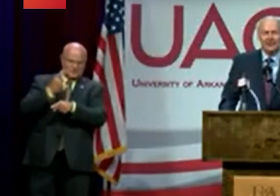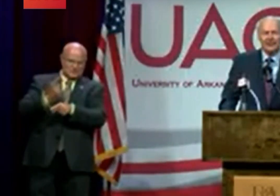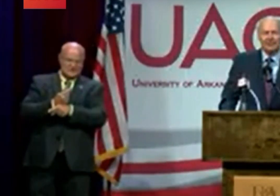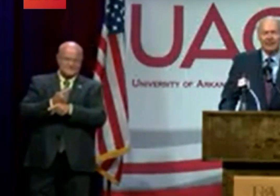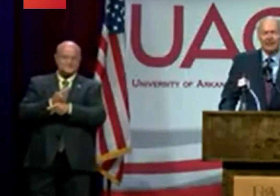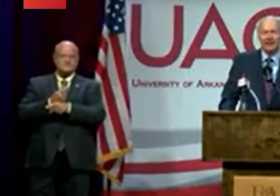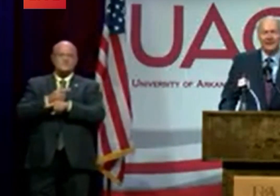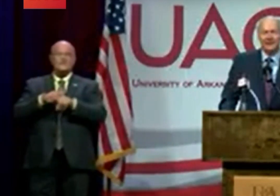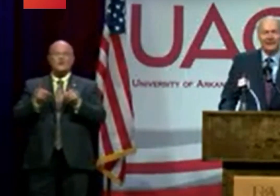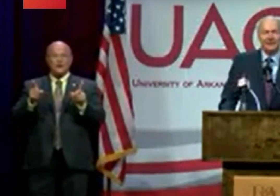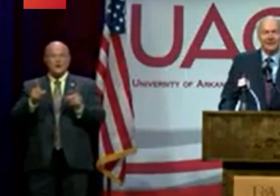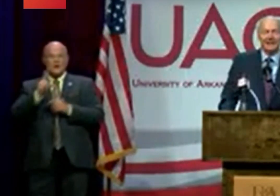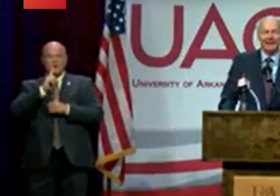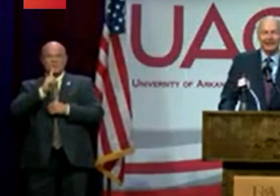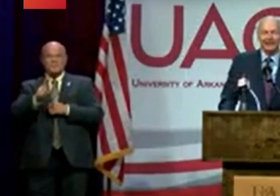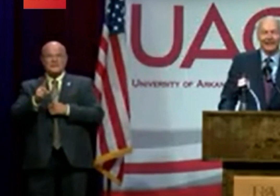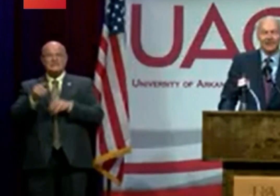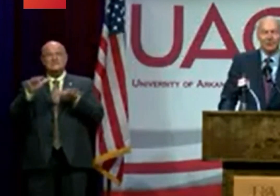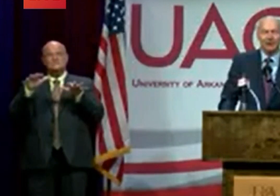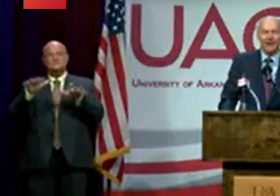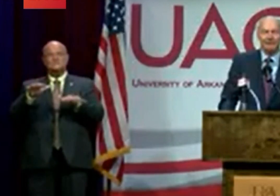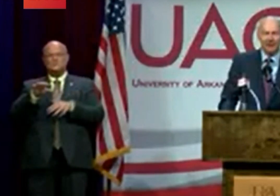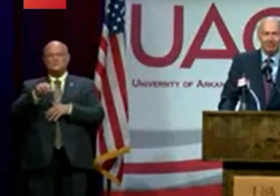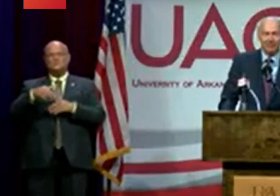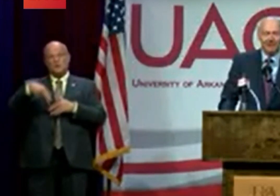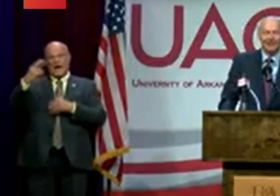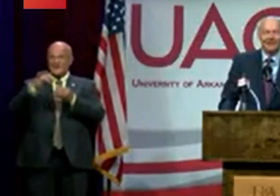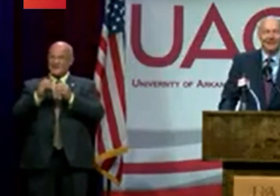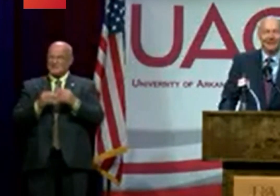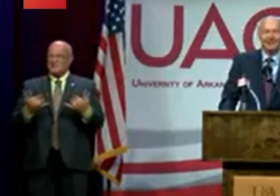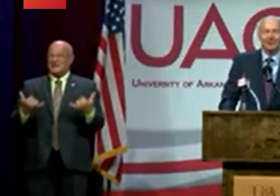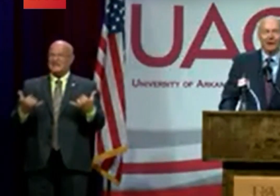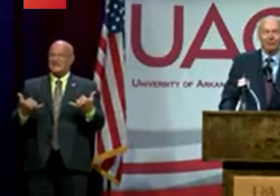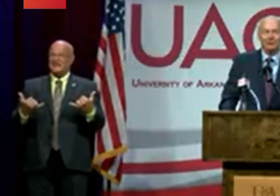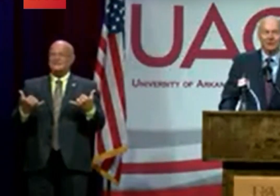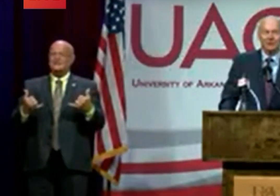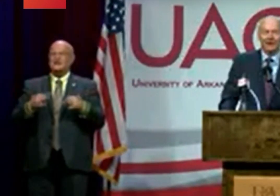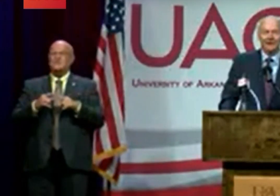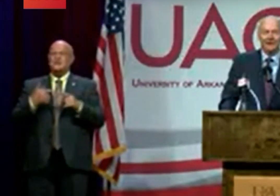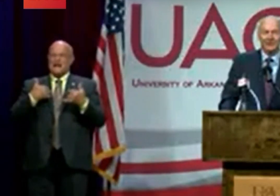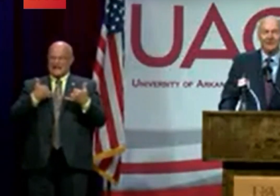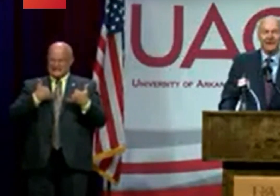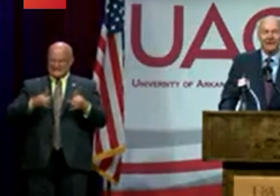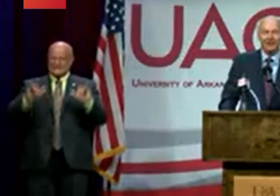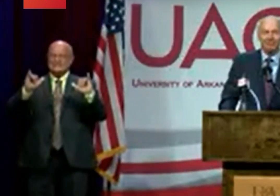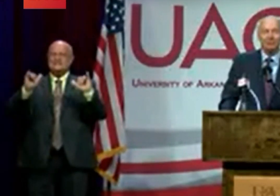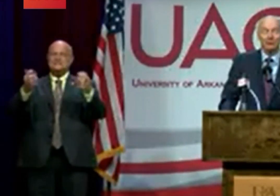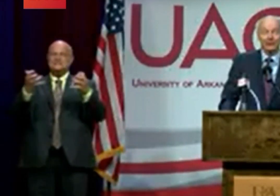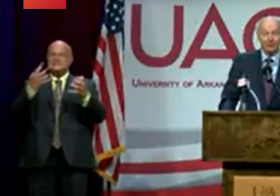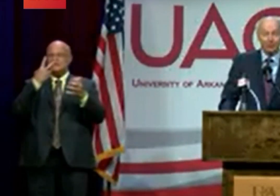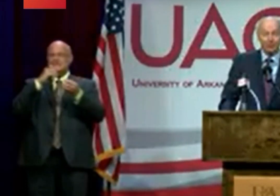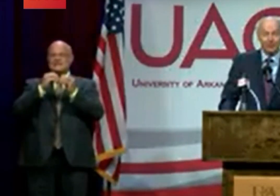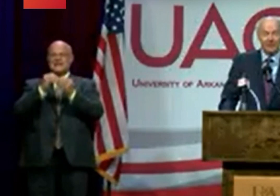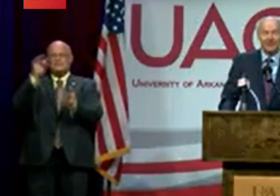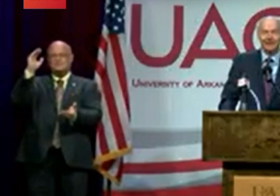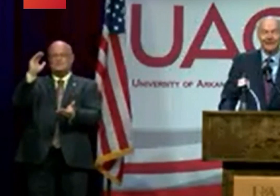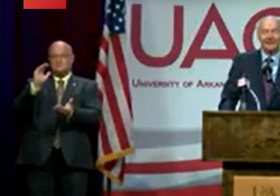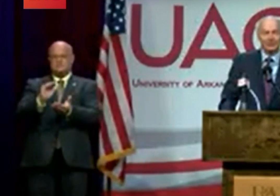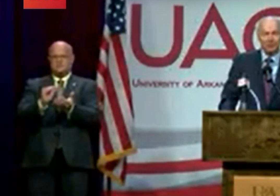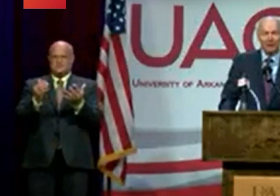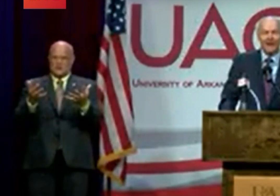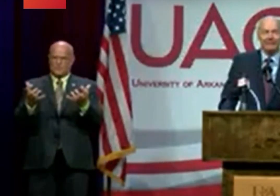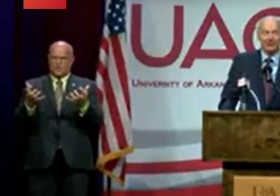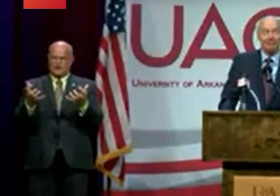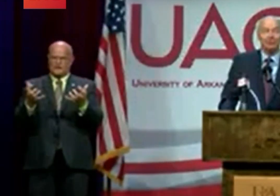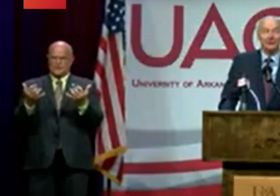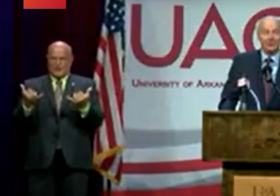basis. But it is settling at too high of a number. And so I would still like to see that number reduced. That's